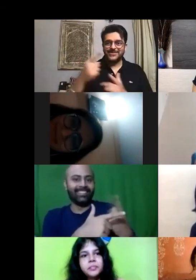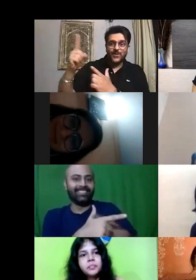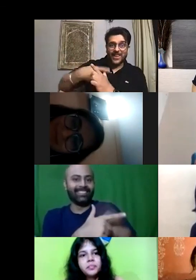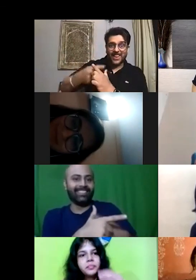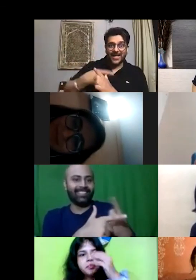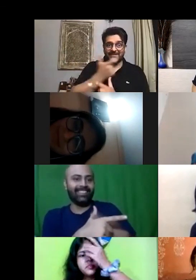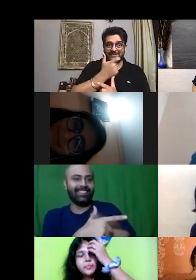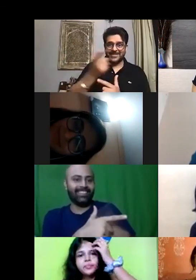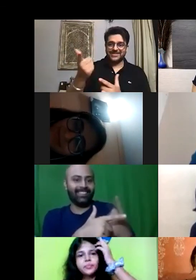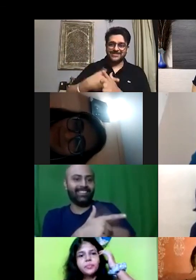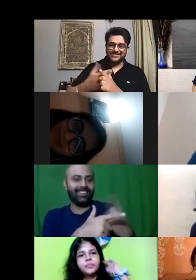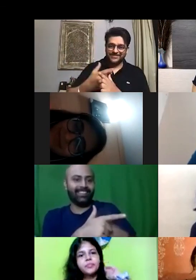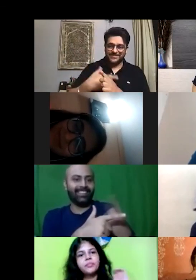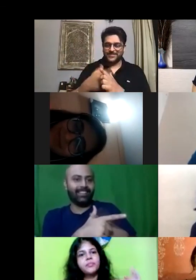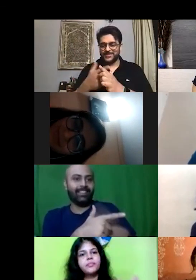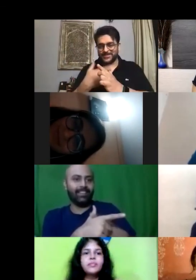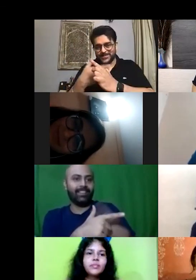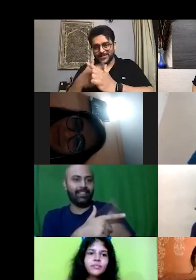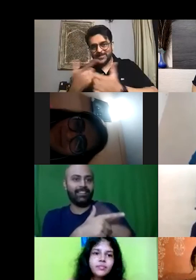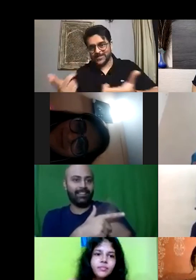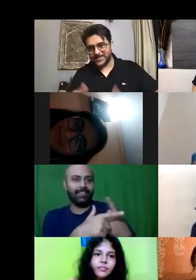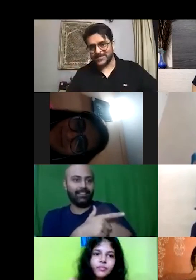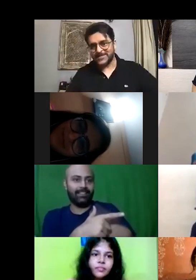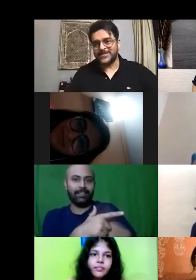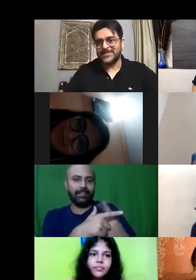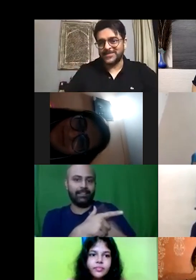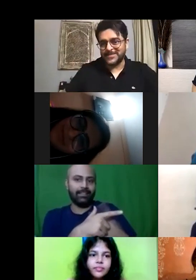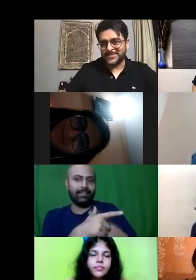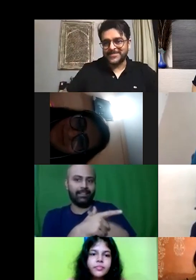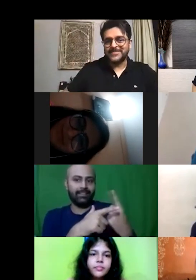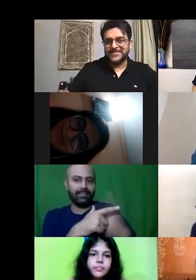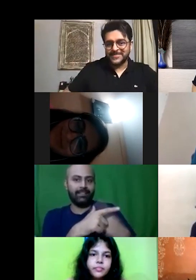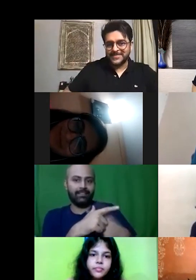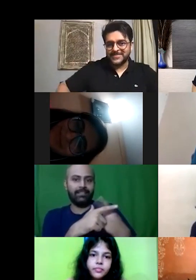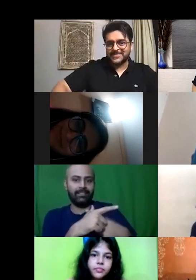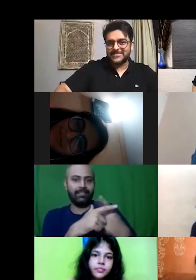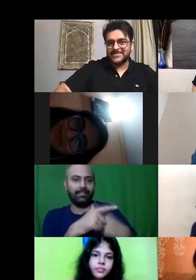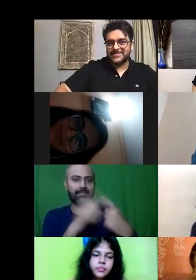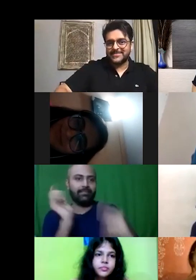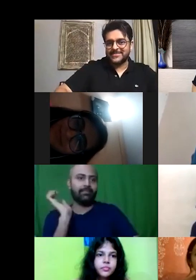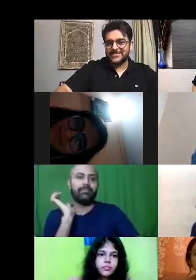Funny, laugh. Yeah, this is joke. You laugh at it. You laugh at a joke.